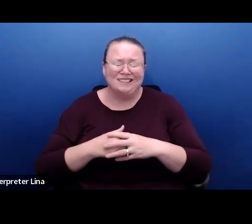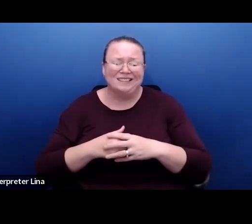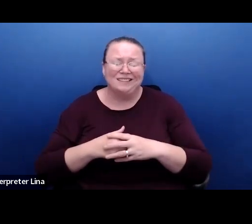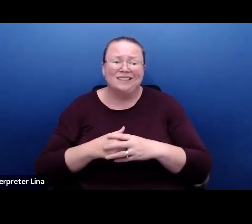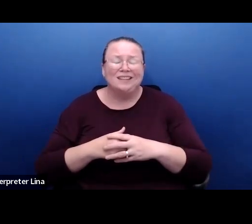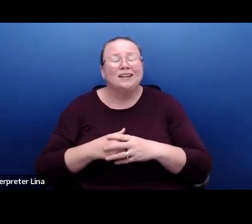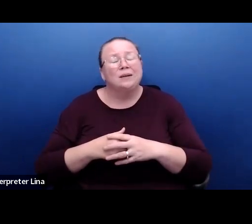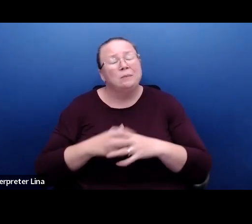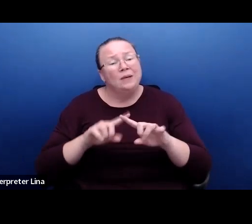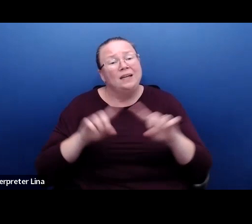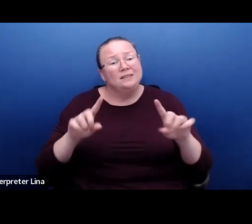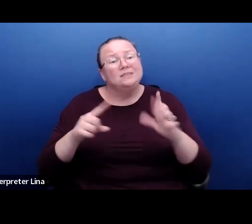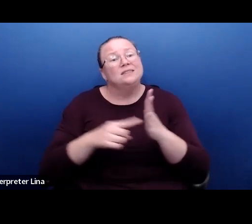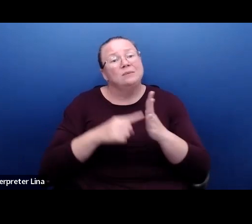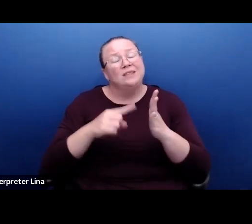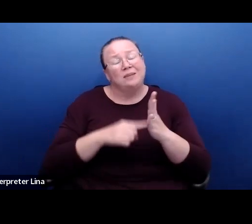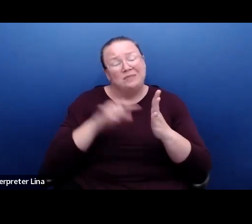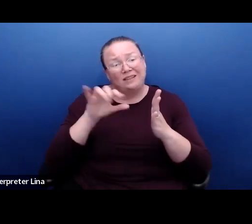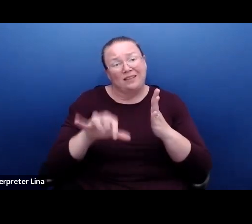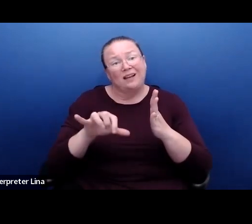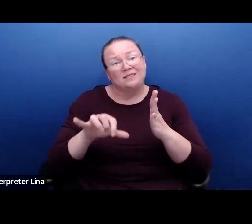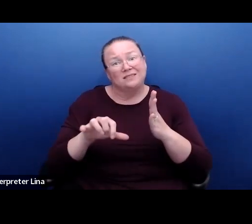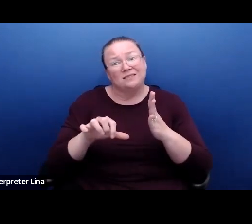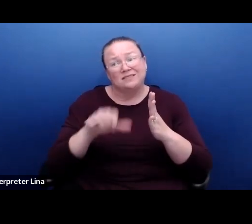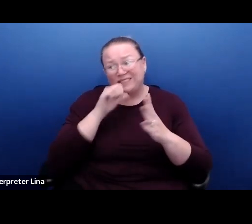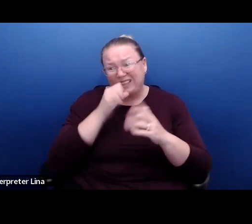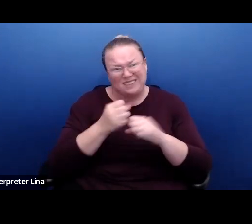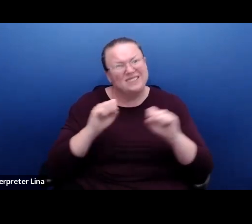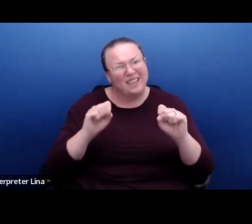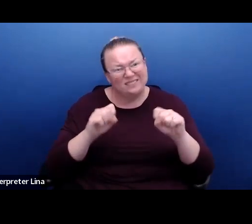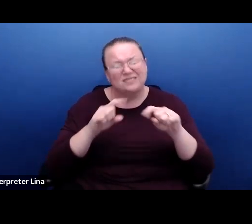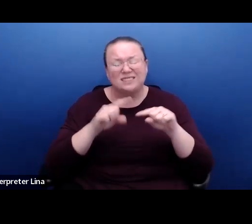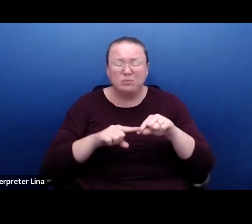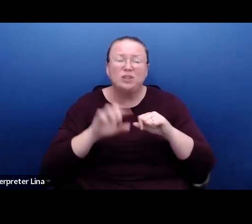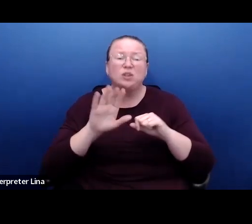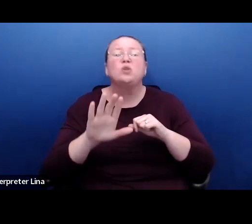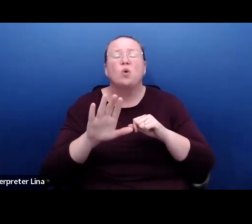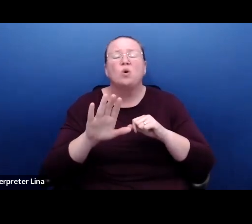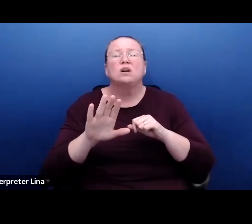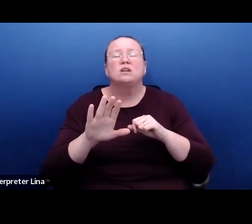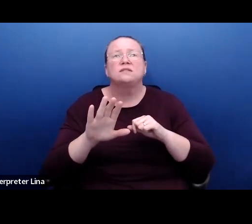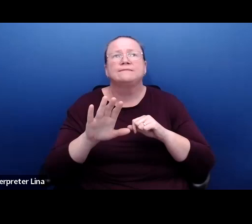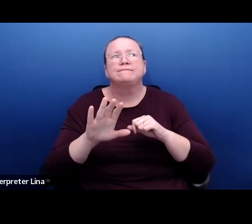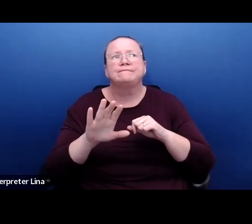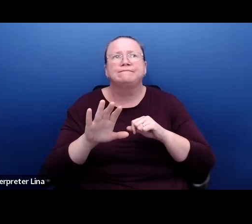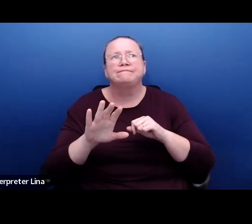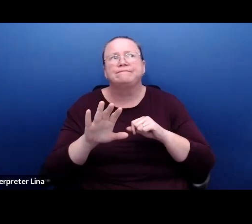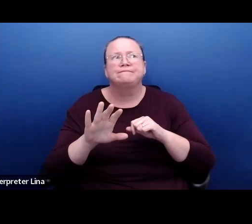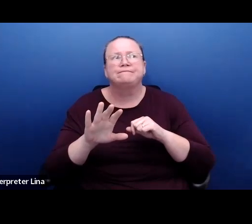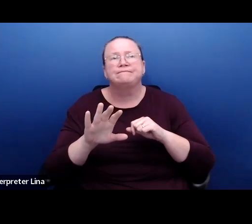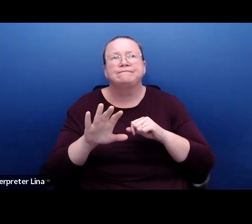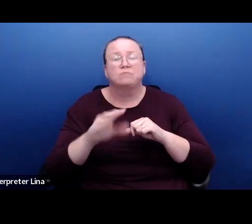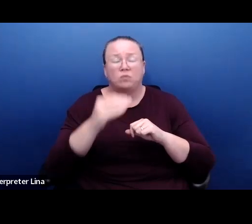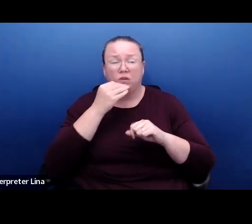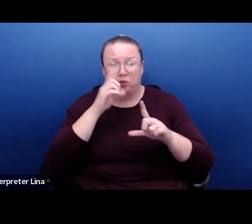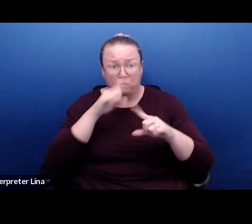but also sometimes that may not be safe, and depending on your own, you know, food